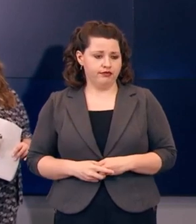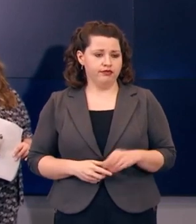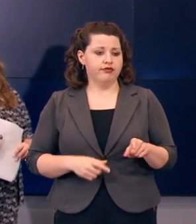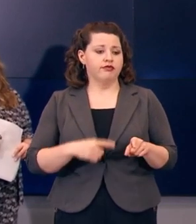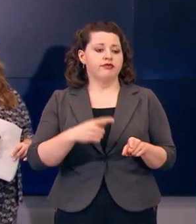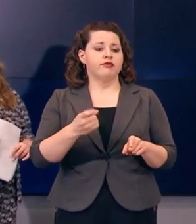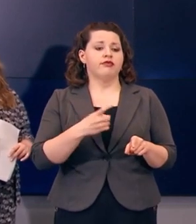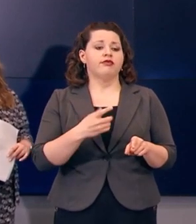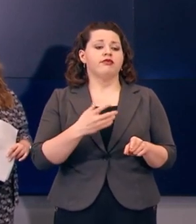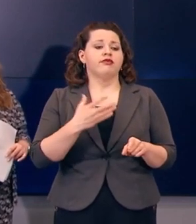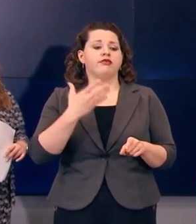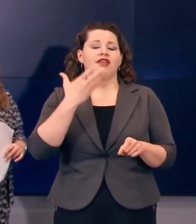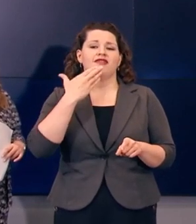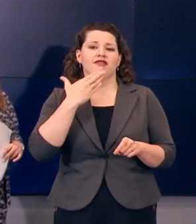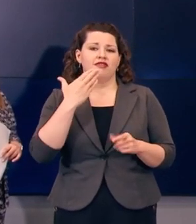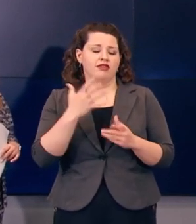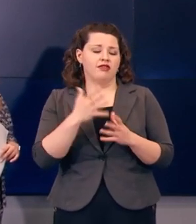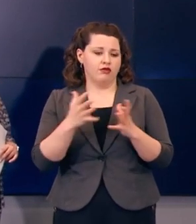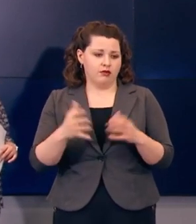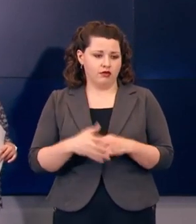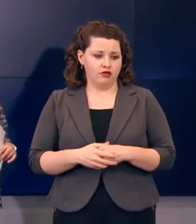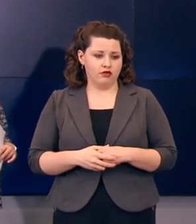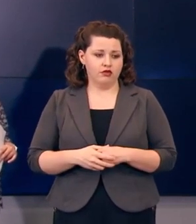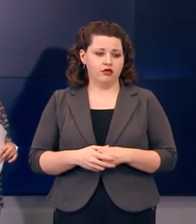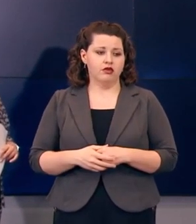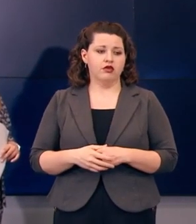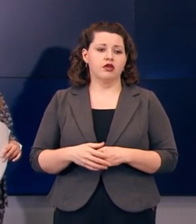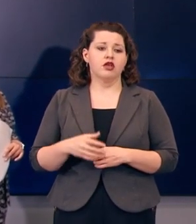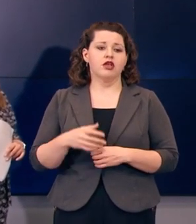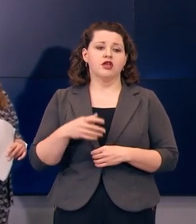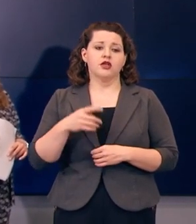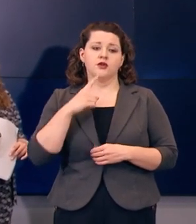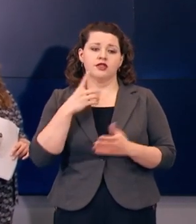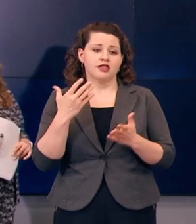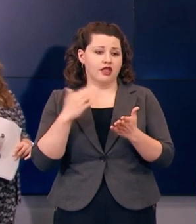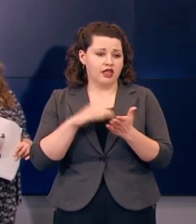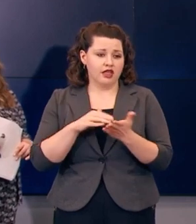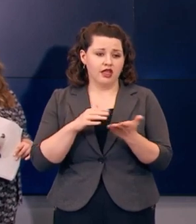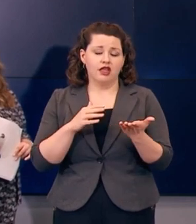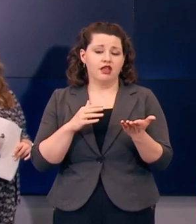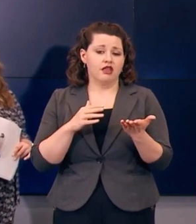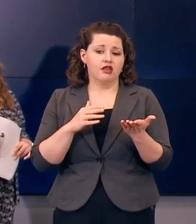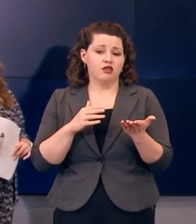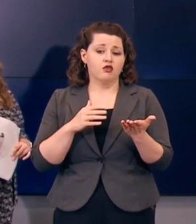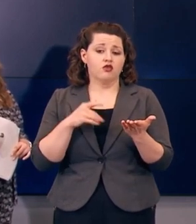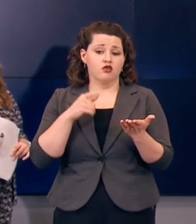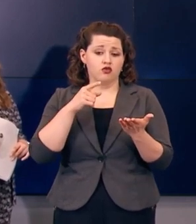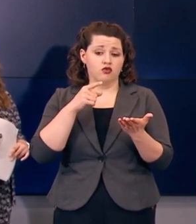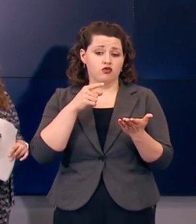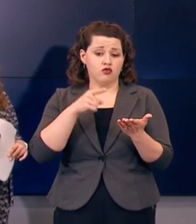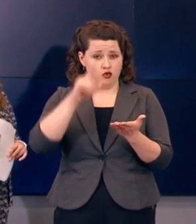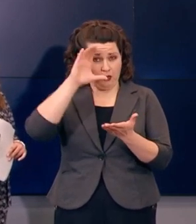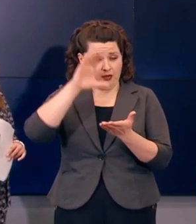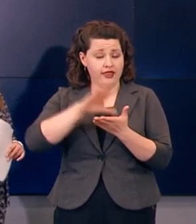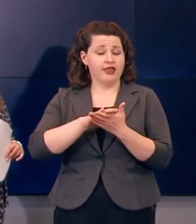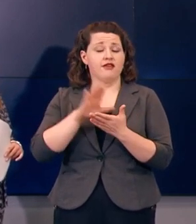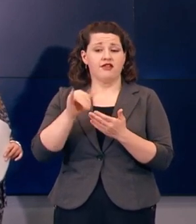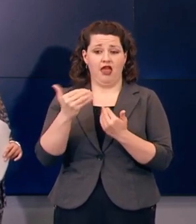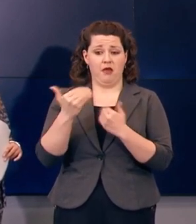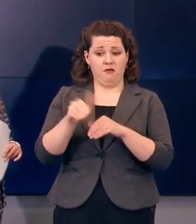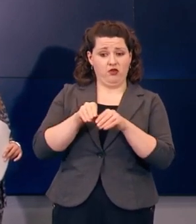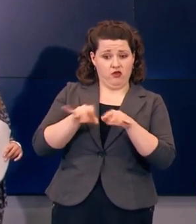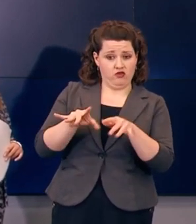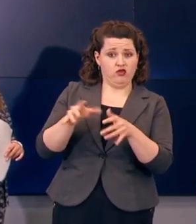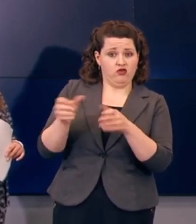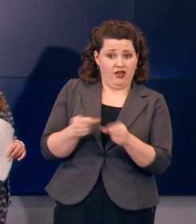Good afternoon, Governor. Thanks very much. What I'm hearing you say again fairly strongly today is that you believe your mitigation strategy is